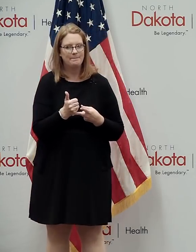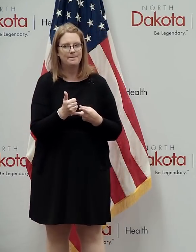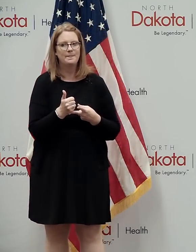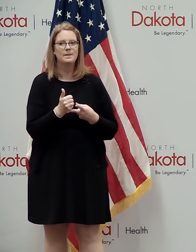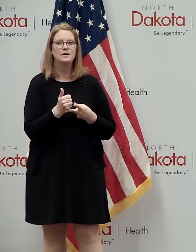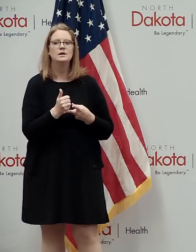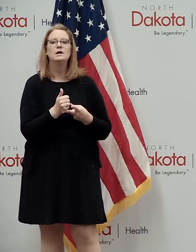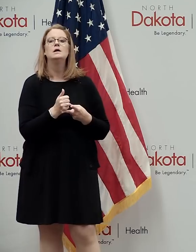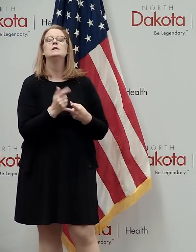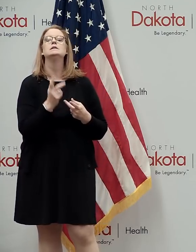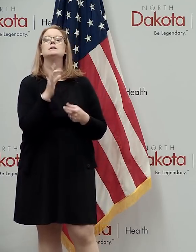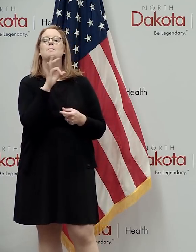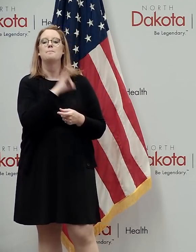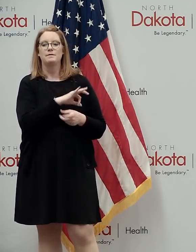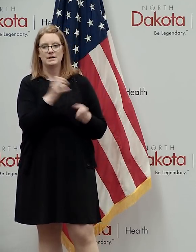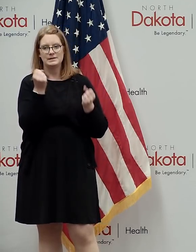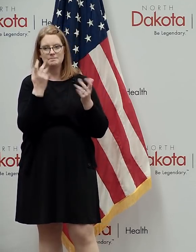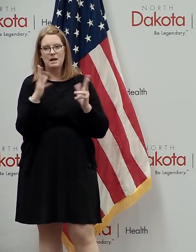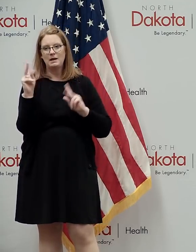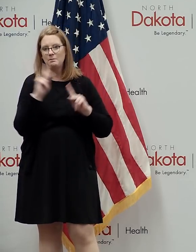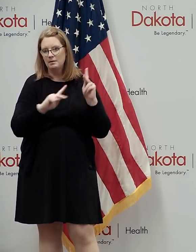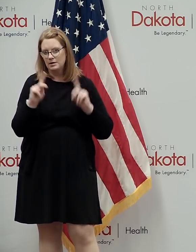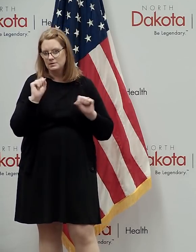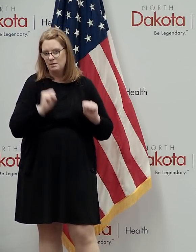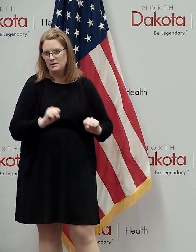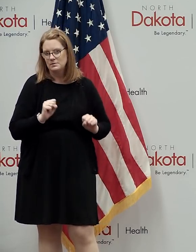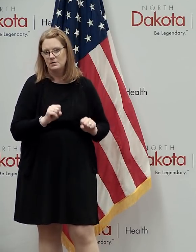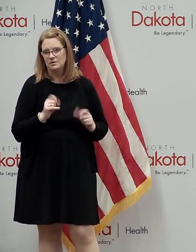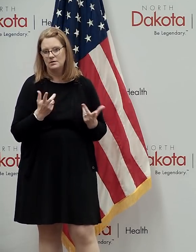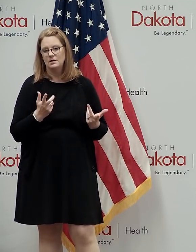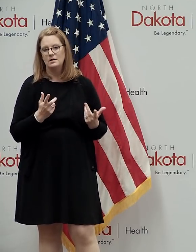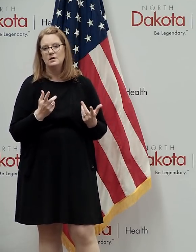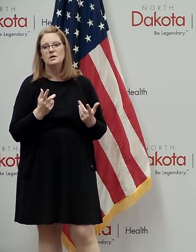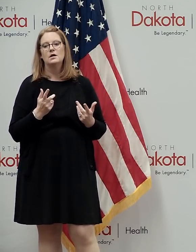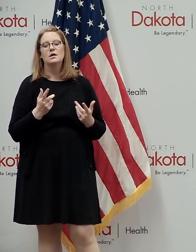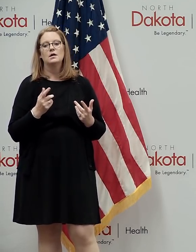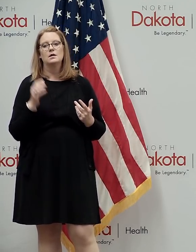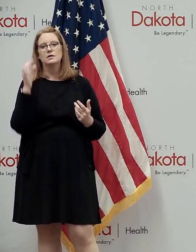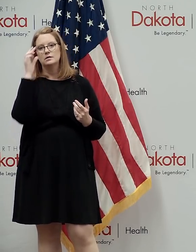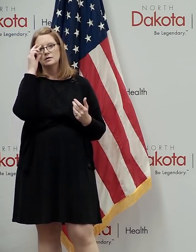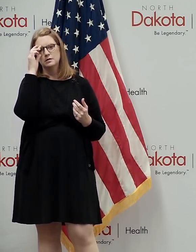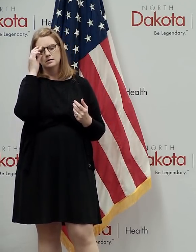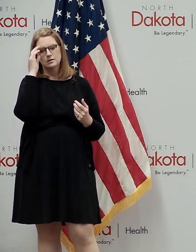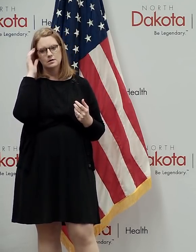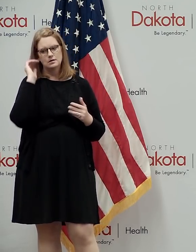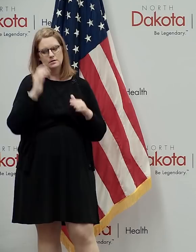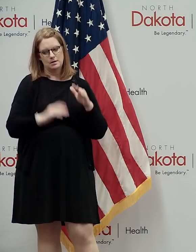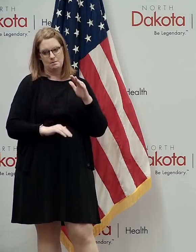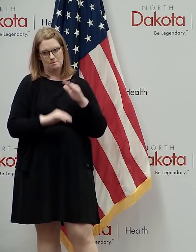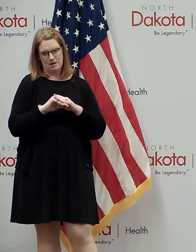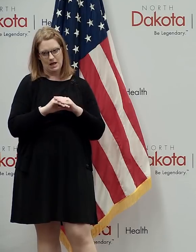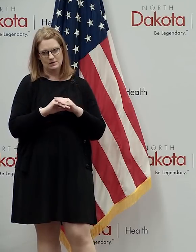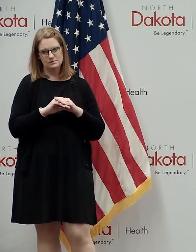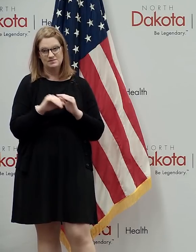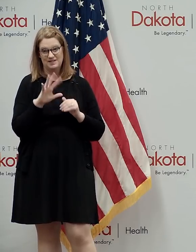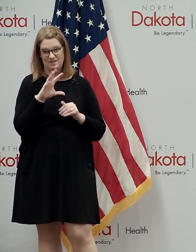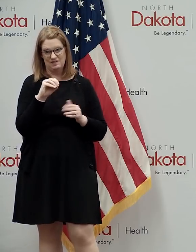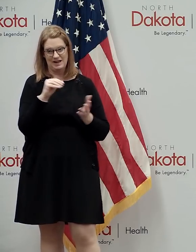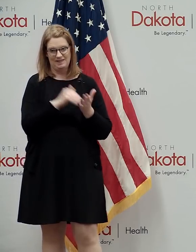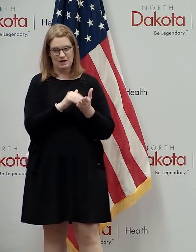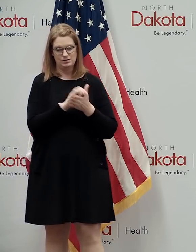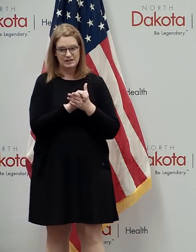benefit as many companies as possible. And what I mean by that is that the maximum amount being